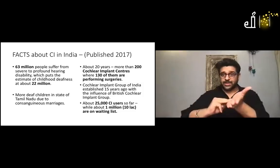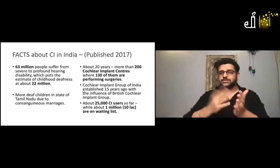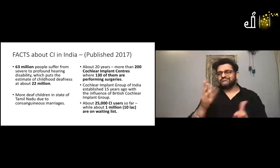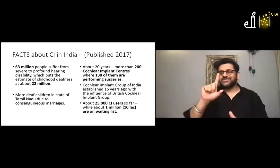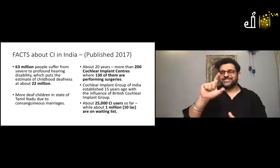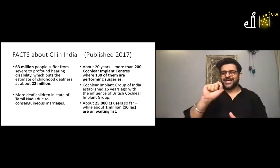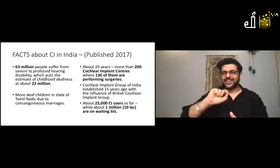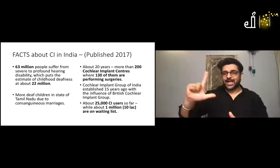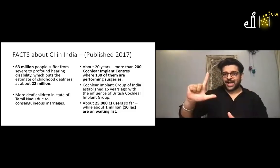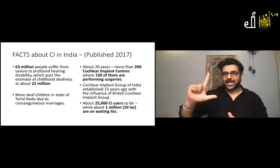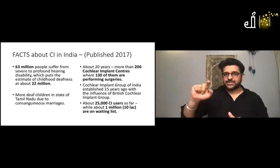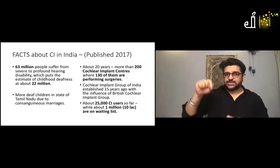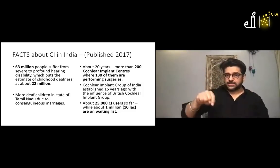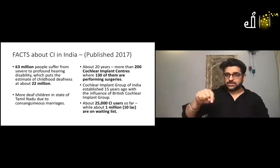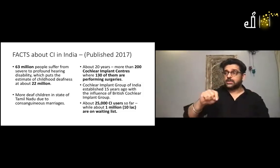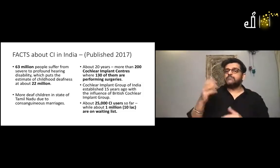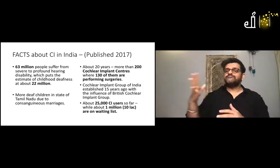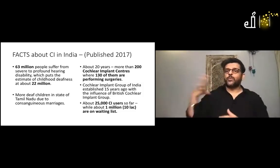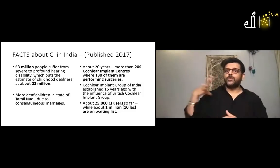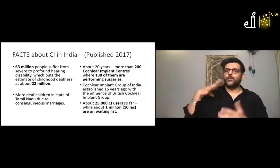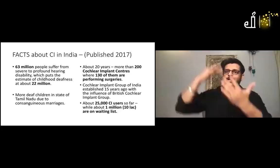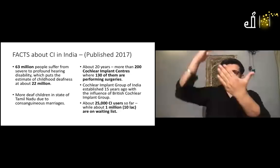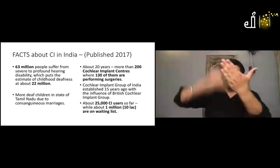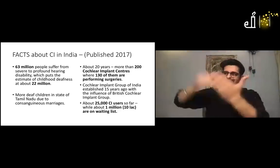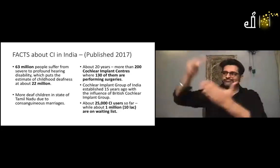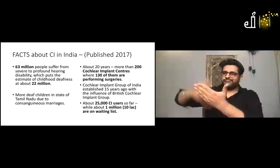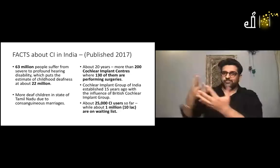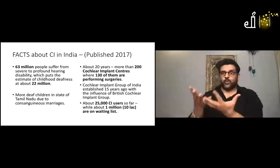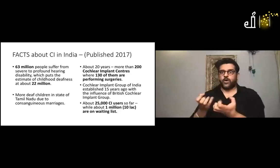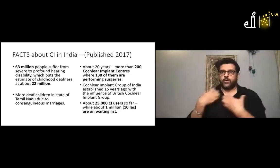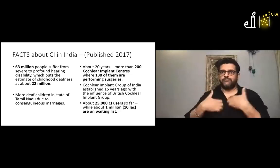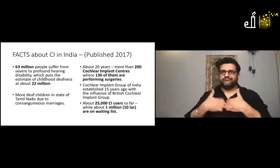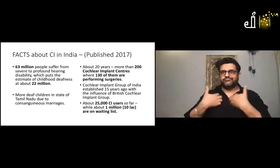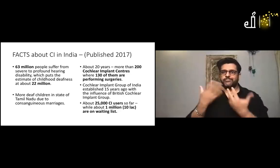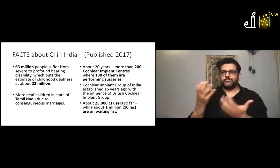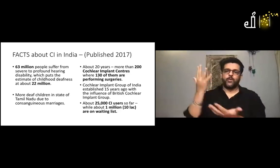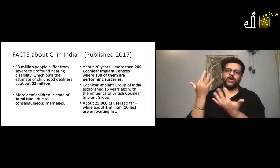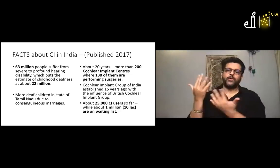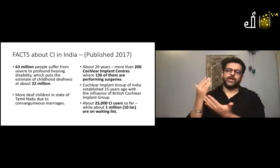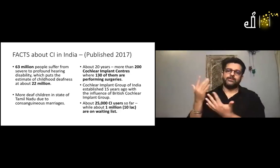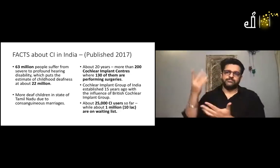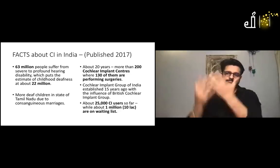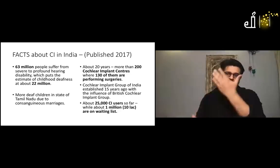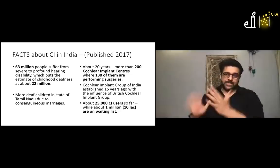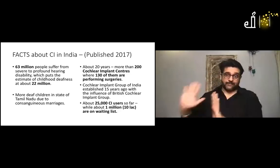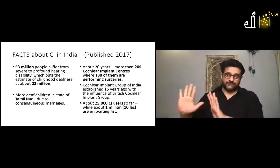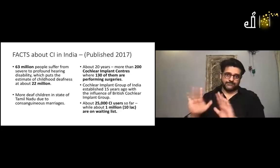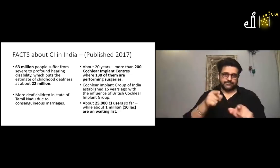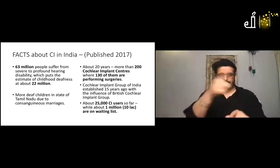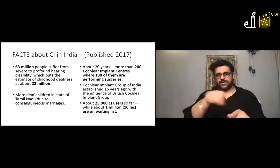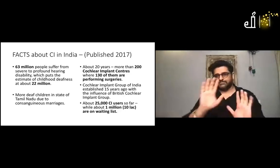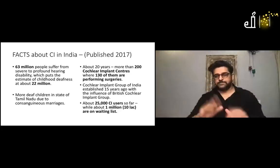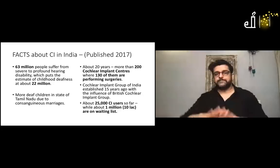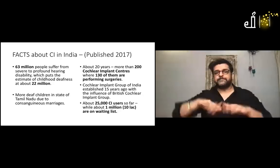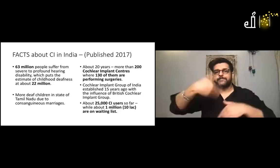while about 1 million, that is 10 lakh, are in the waiting list who want to get cochlear implant but are in the